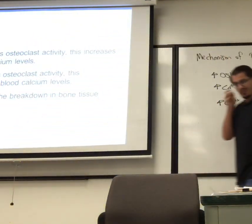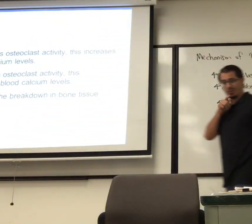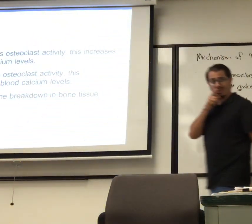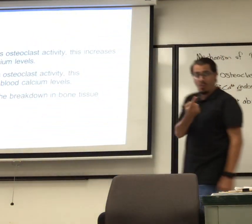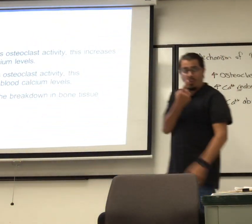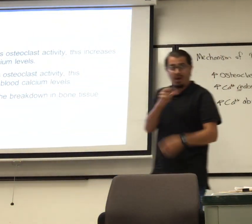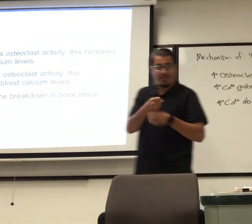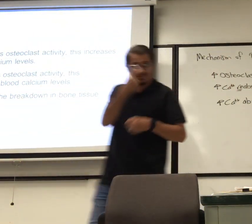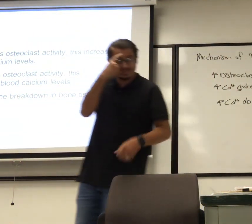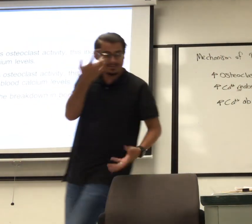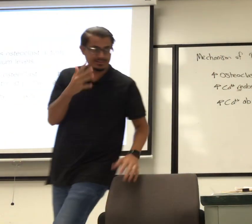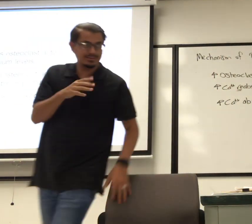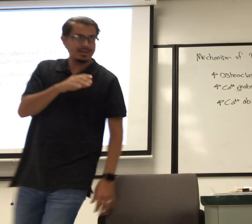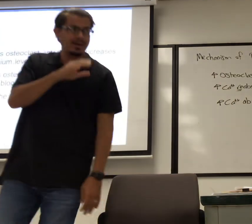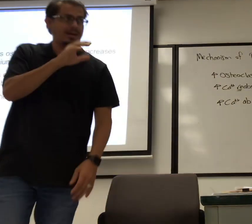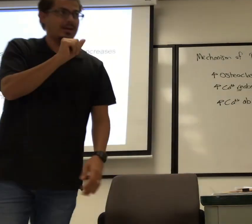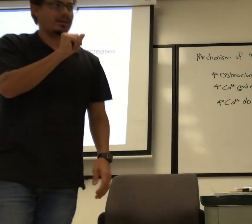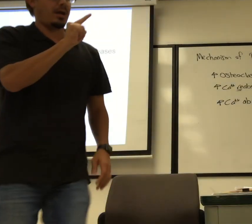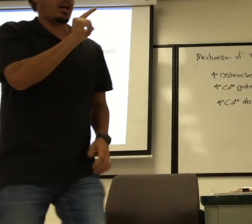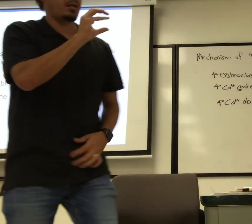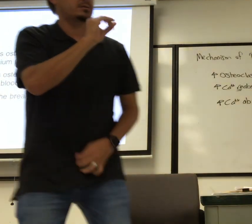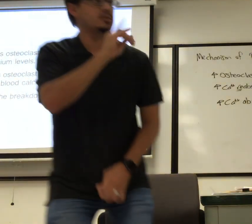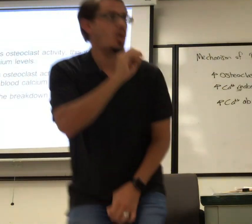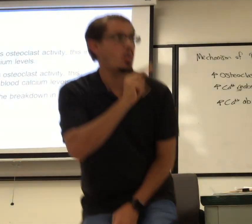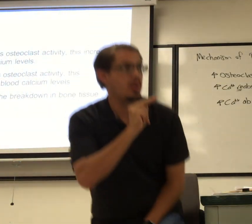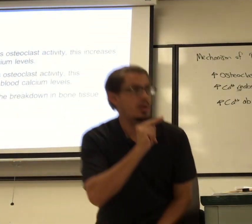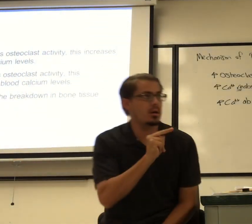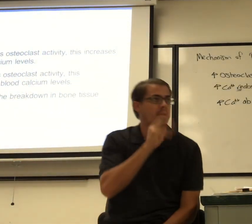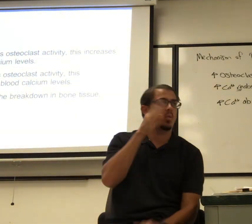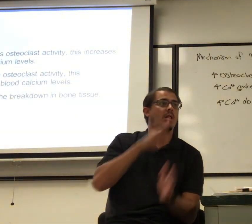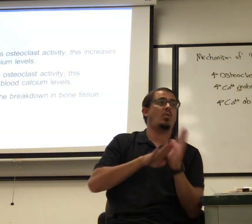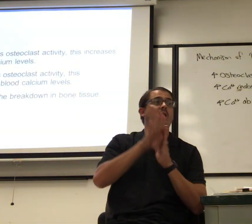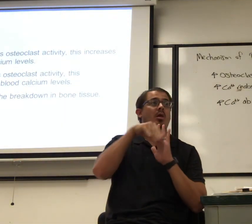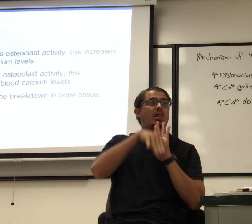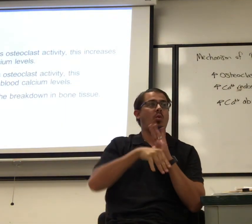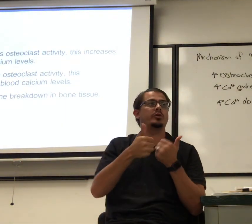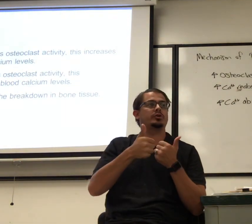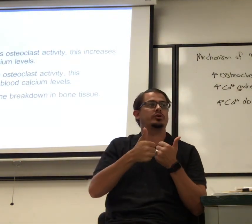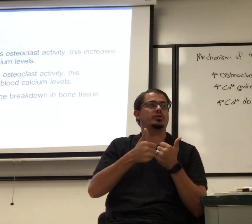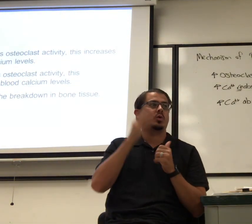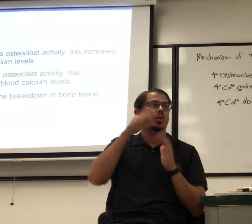And it's once again, of A, B, and C, only one of those makes sense.